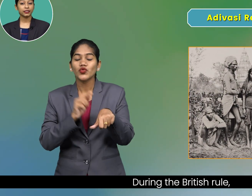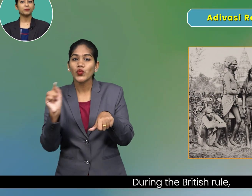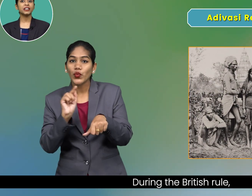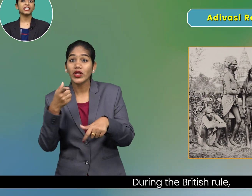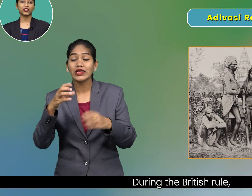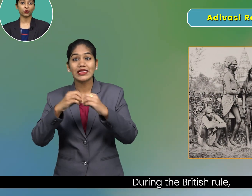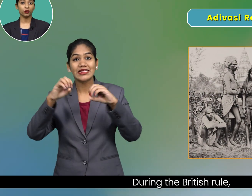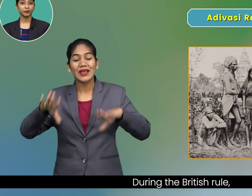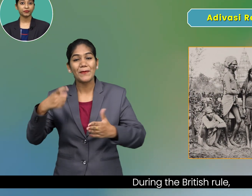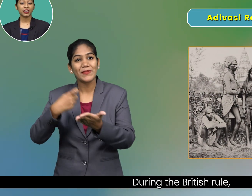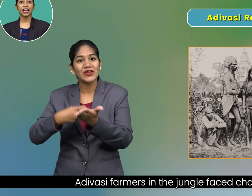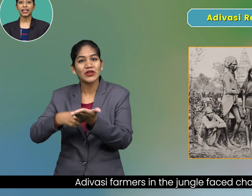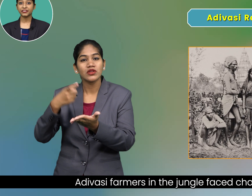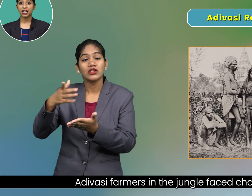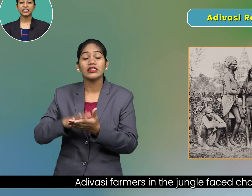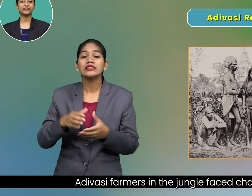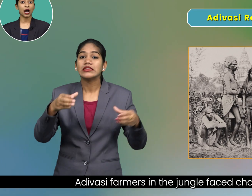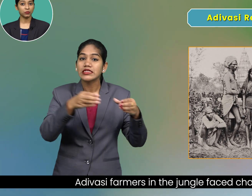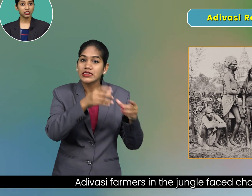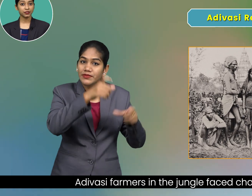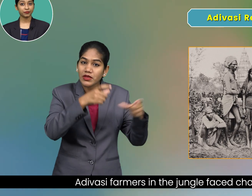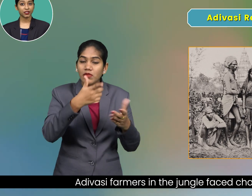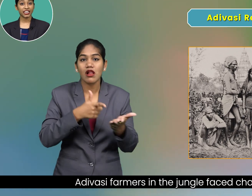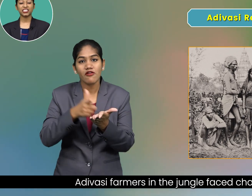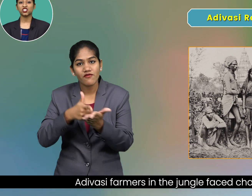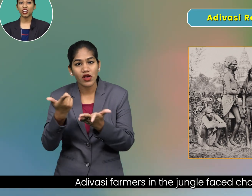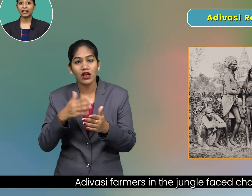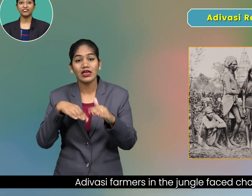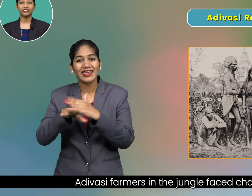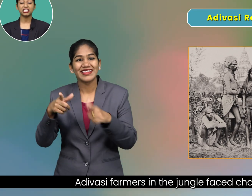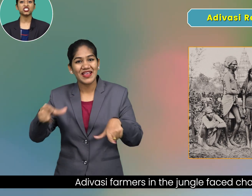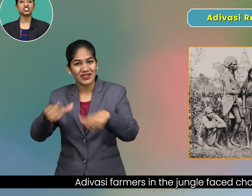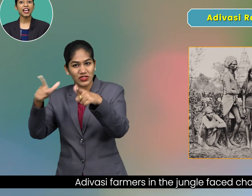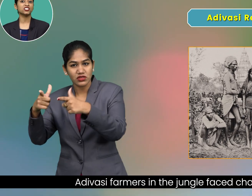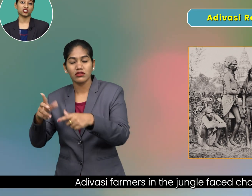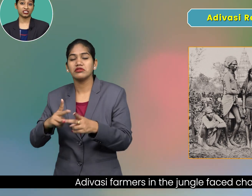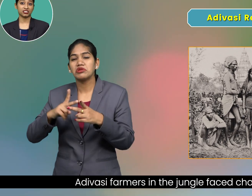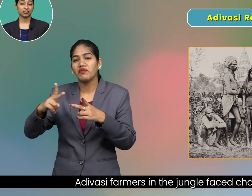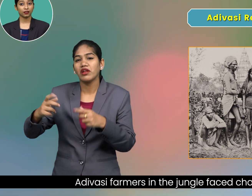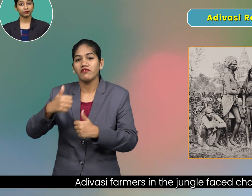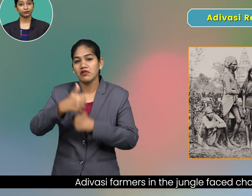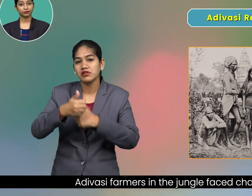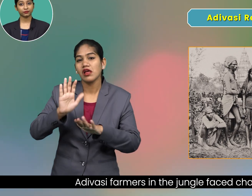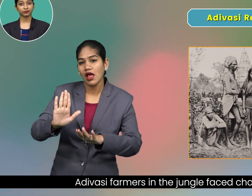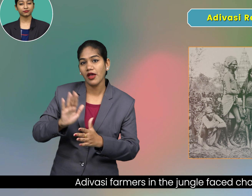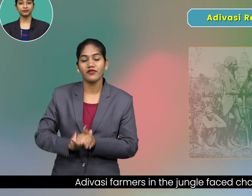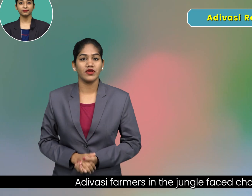During the British rule, Adivasi farmers in the jungle faced challenges.